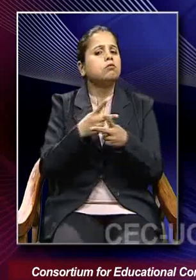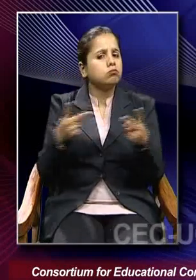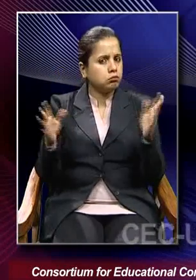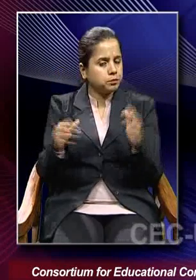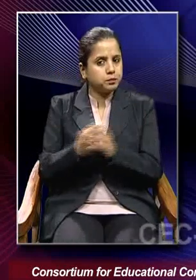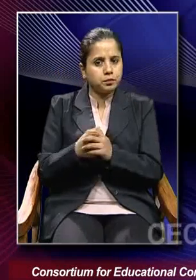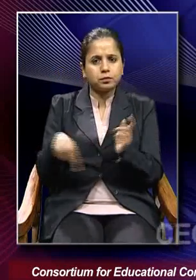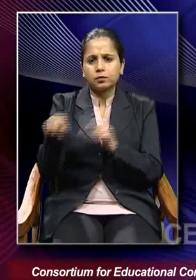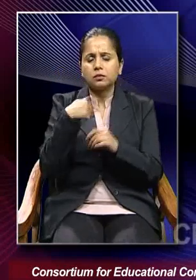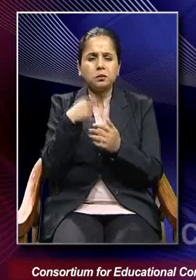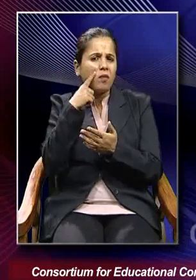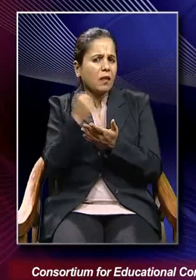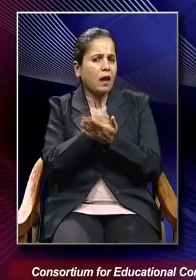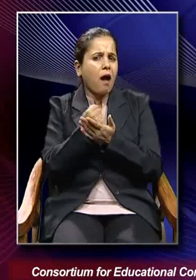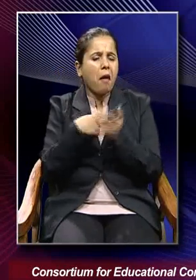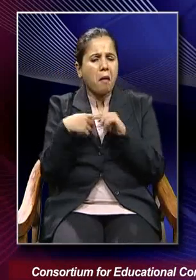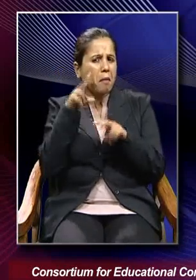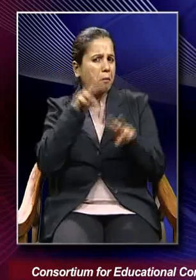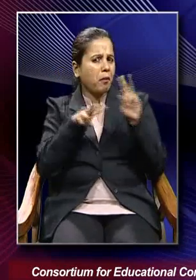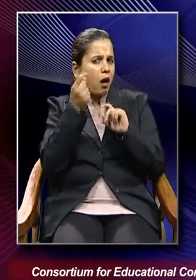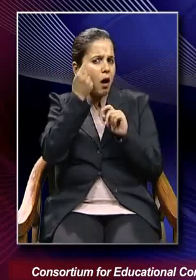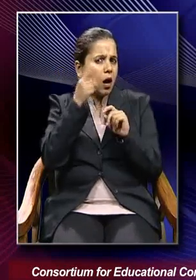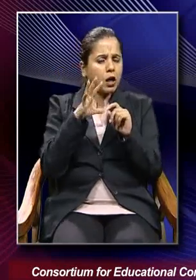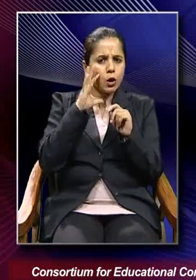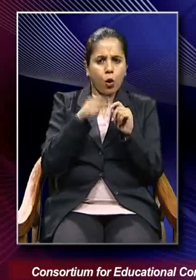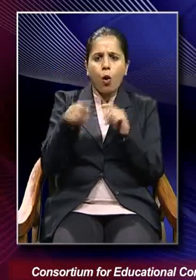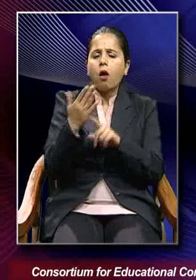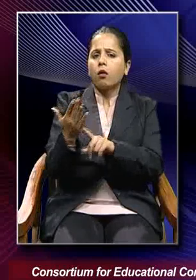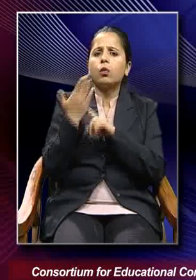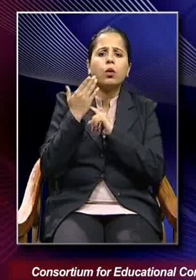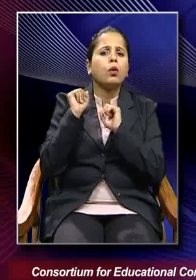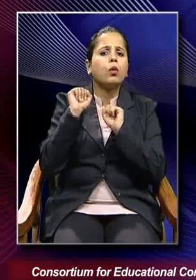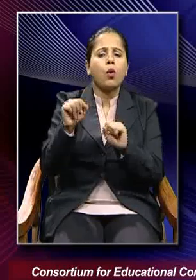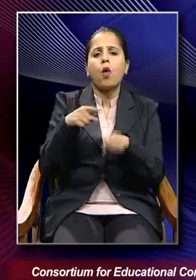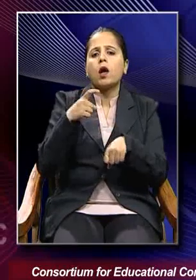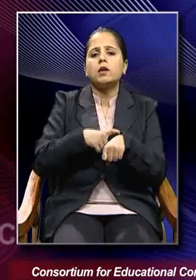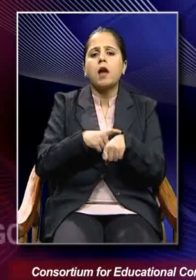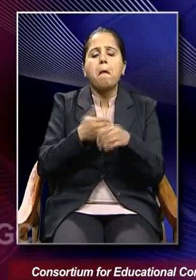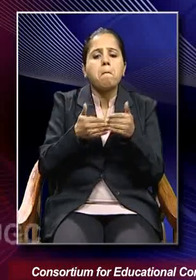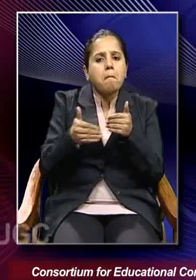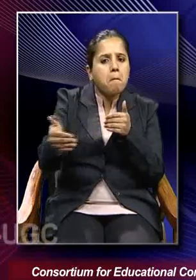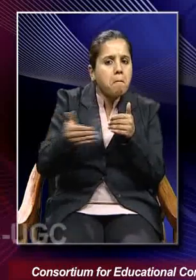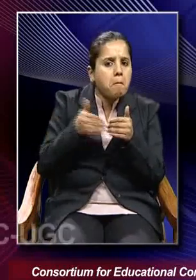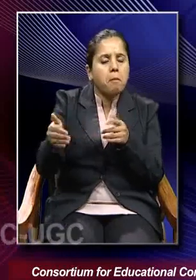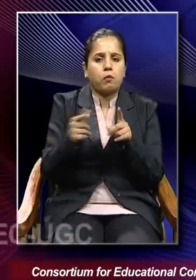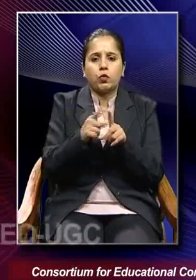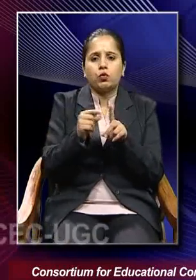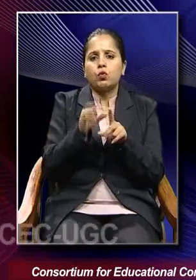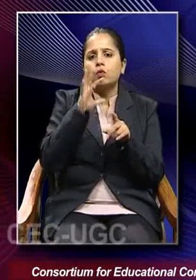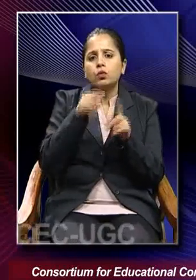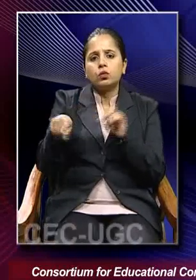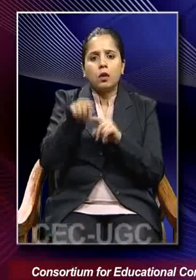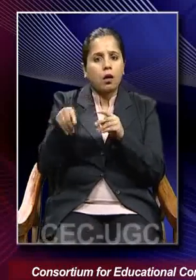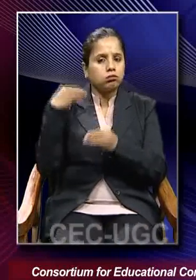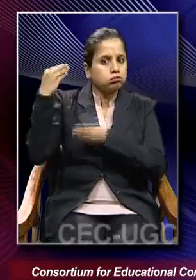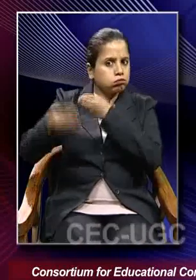Now, as we are trying to understand the enormous significance, the timeless significance of